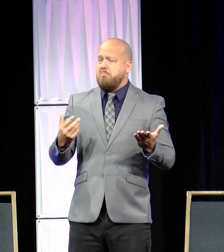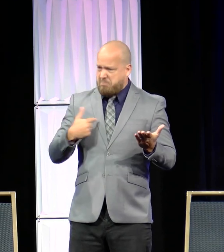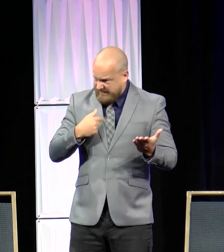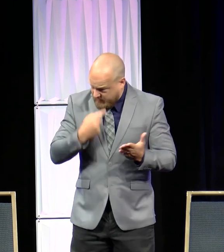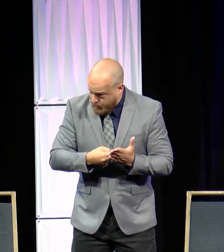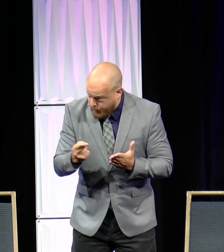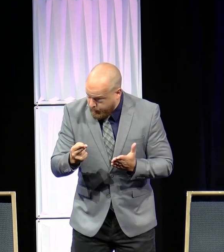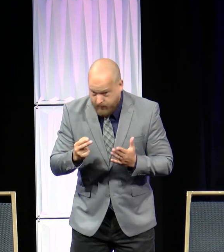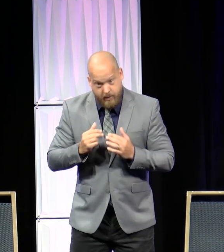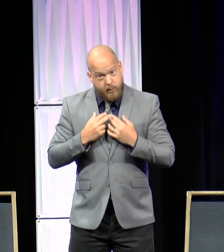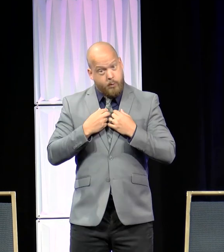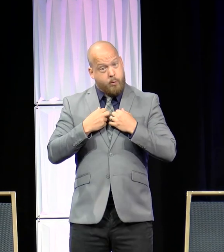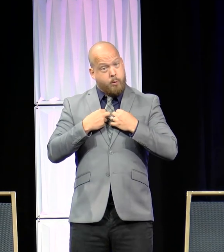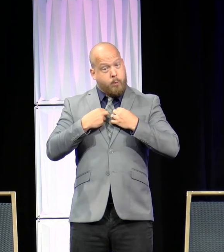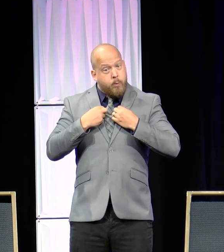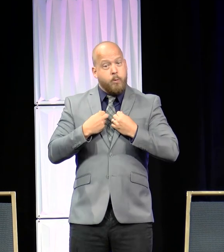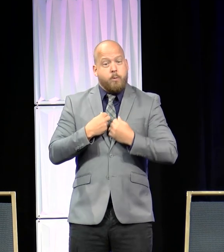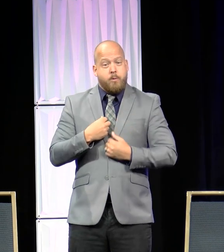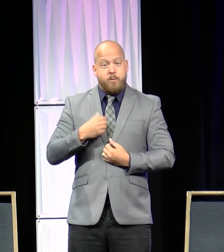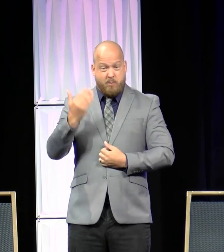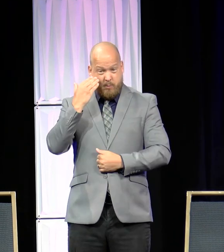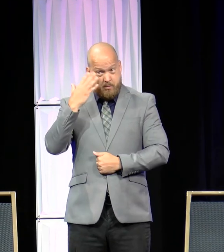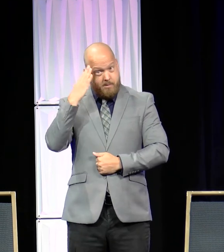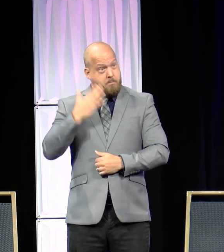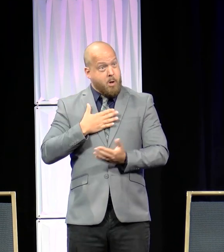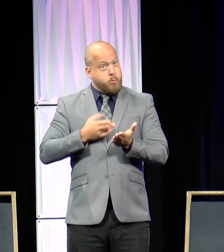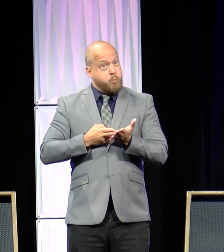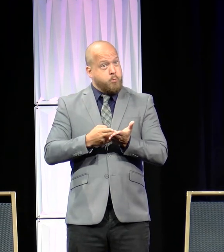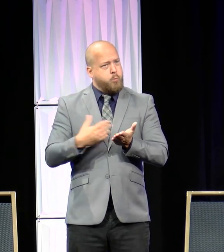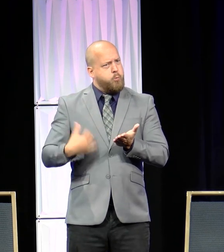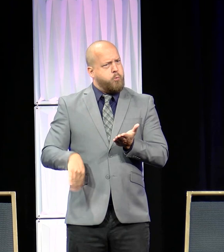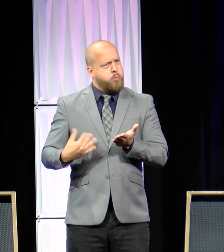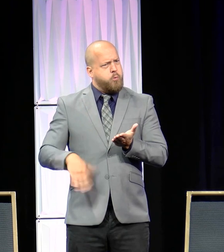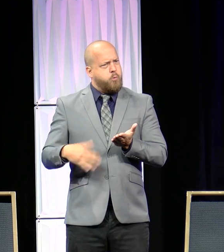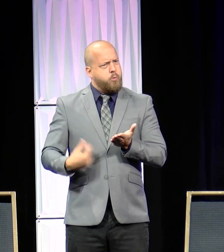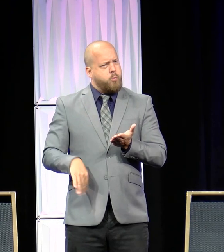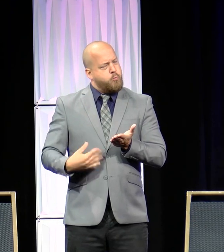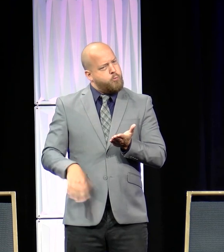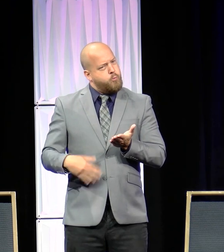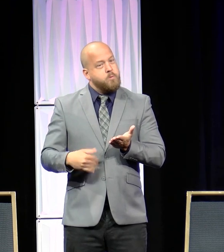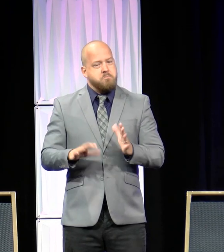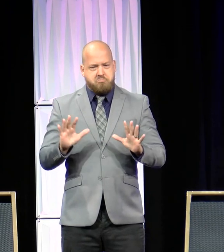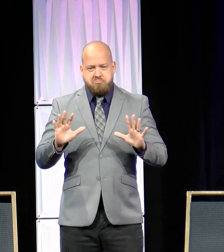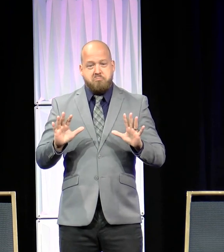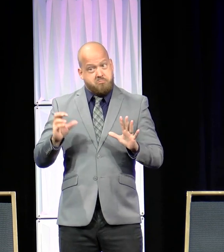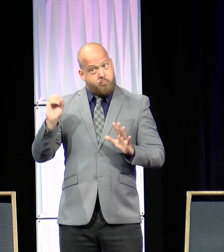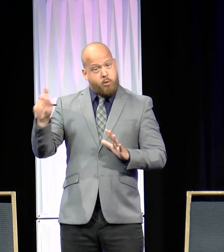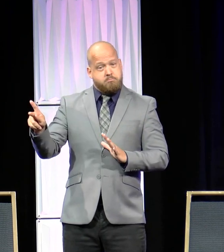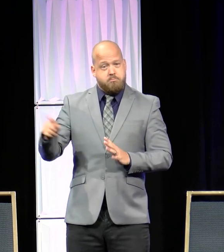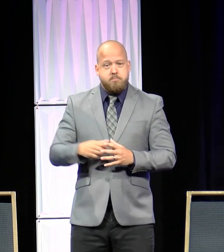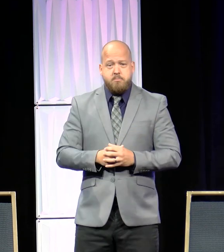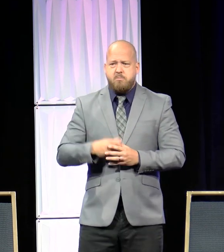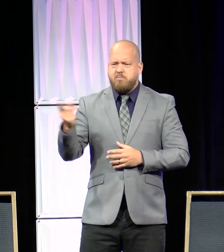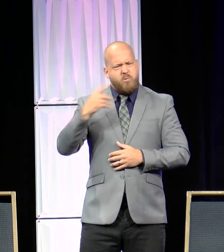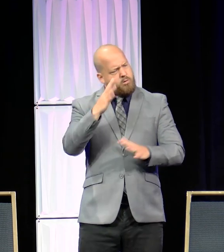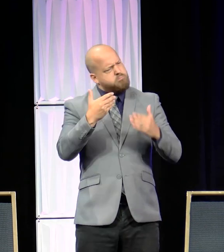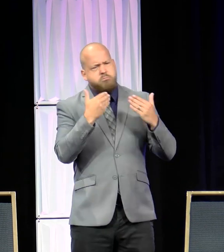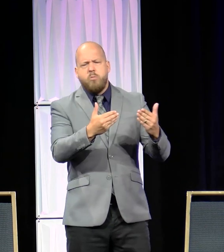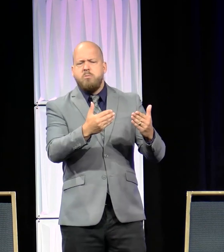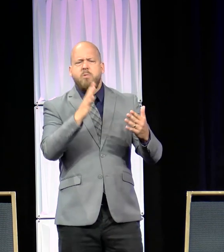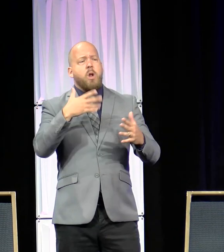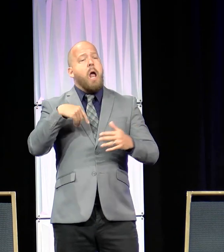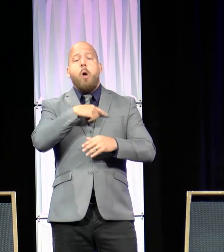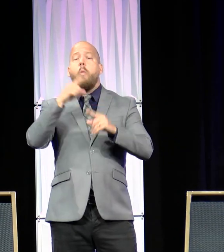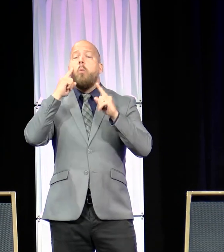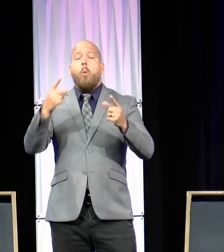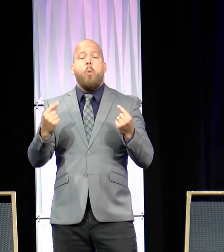long time. And you know, but they said, no, Tony, this is where we're at, this is what we're trying to do, and we want you